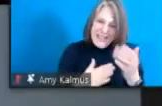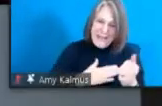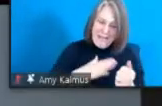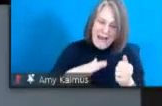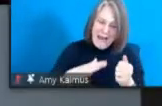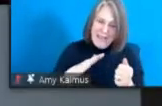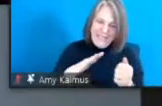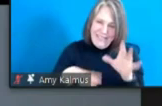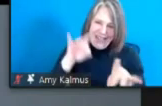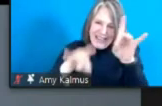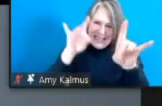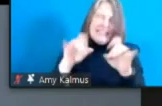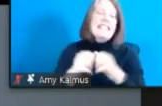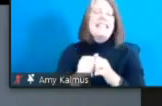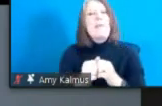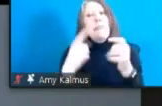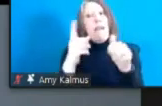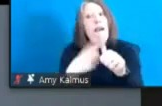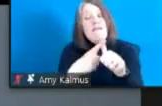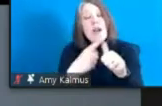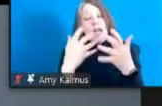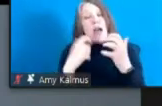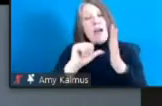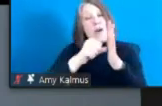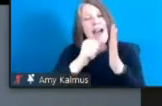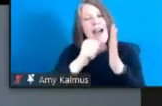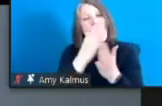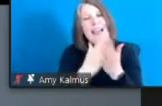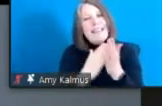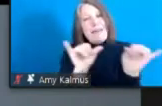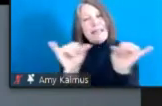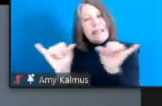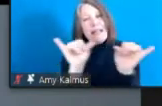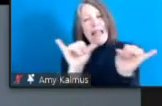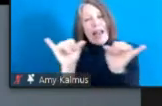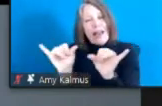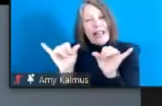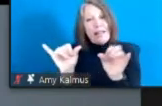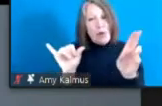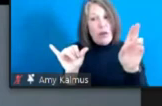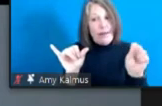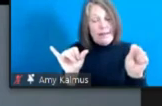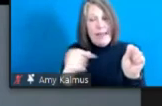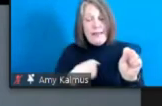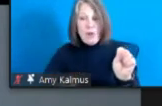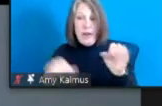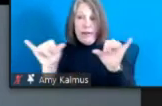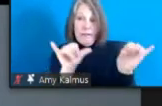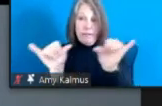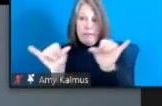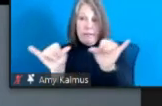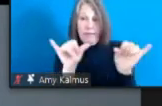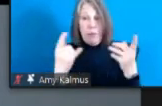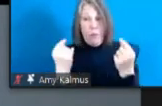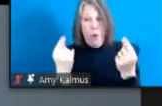you. First, I'd like to highlight some of the similarities between the United States and China when